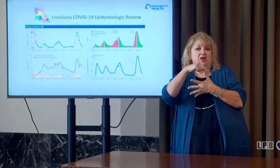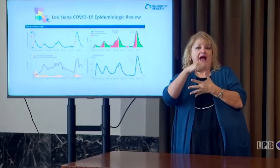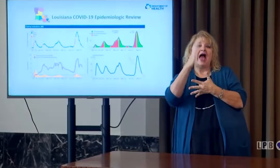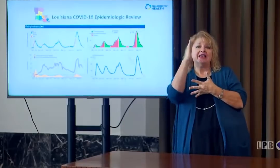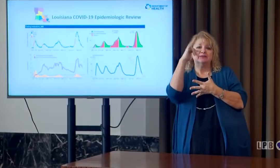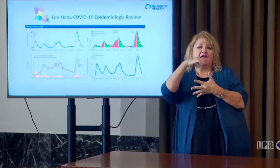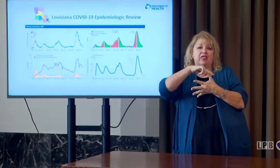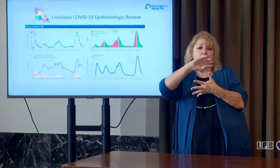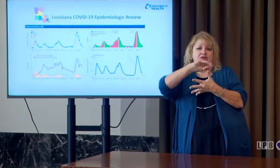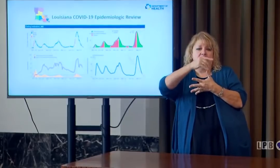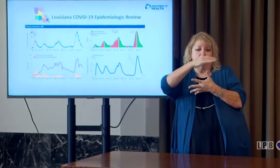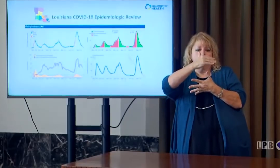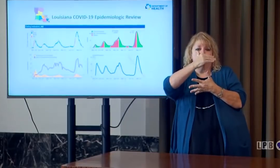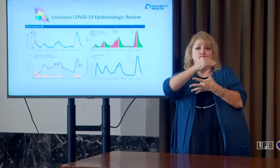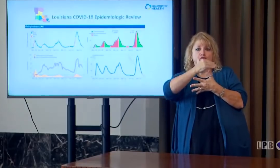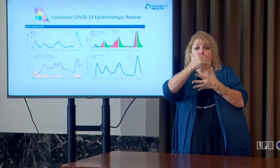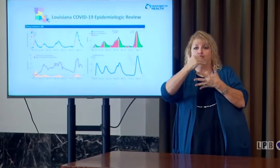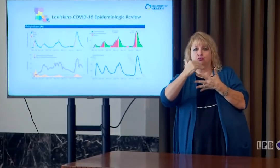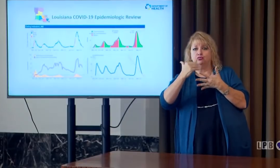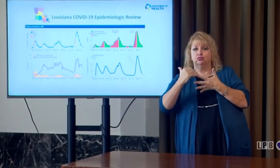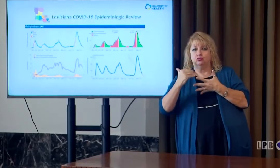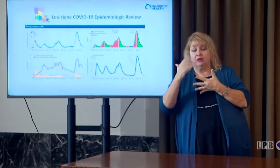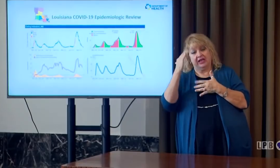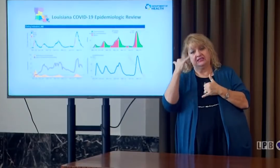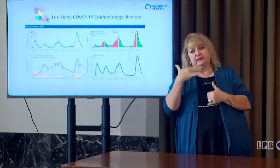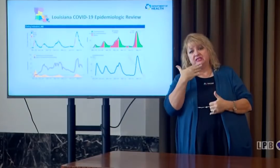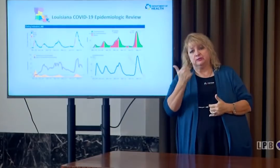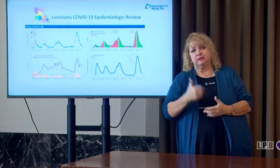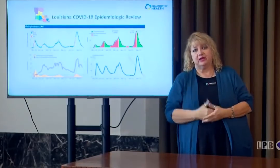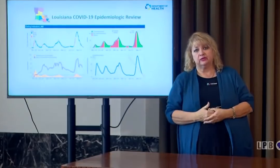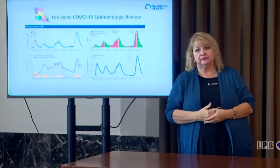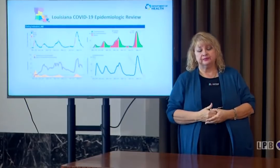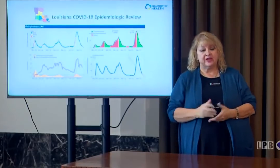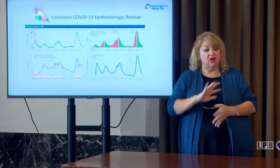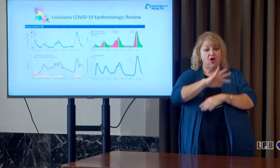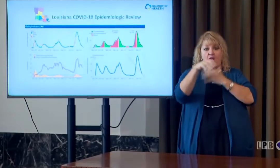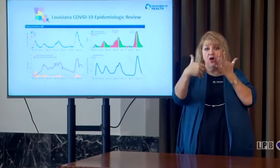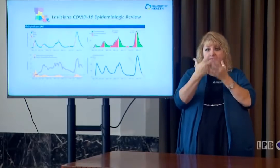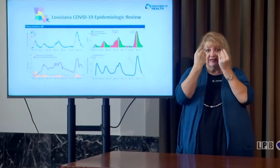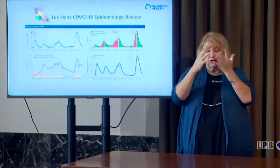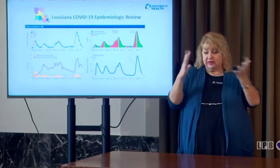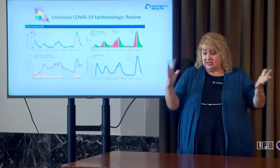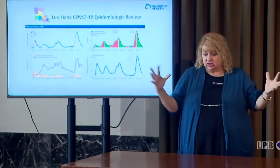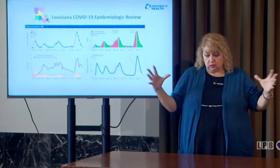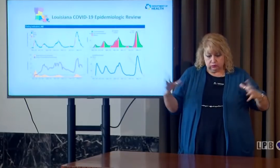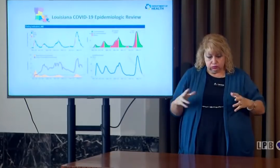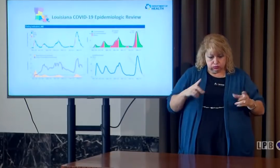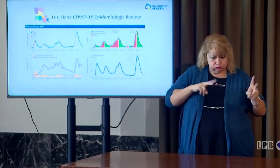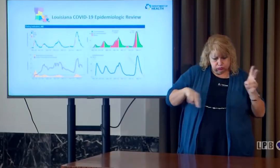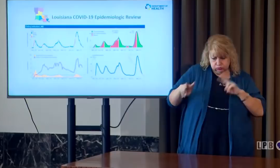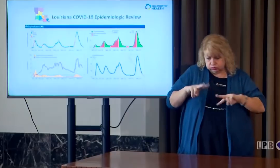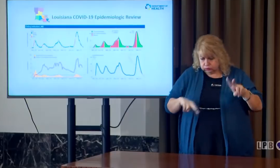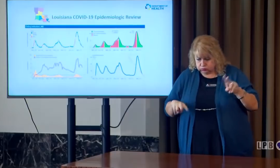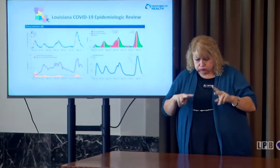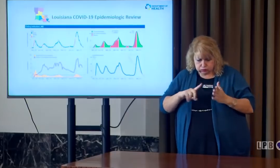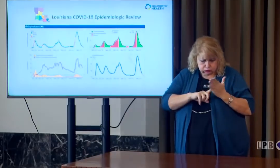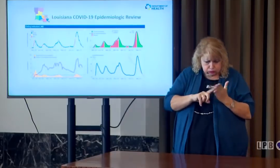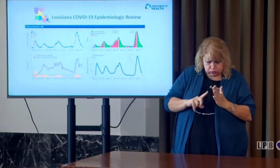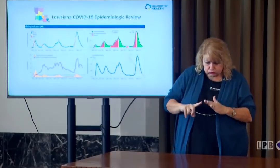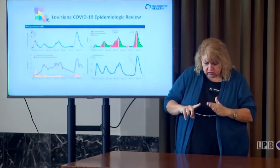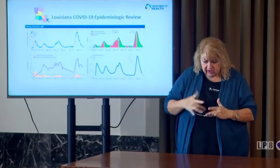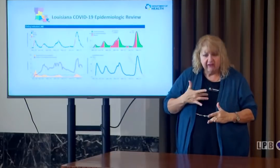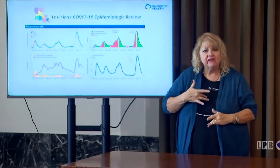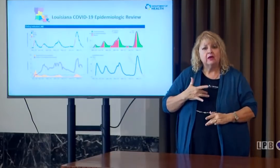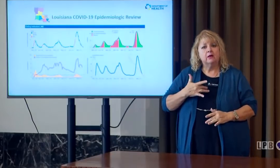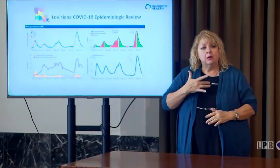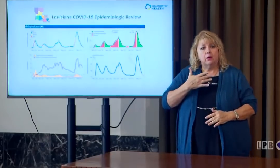tomorrow when the new weekly data set comes out. All of that is reassuring. And if you take a step back and look at the